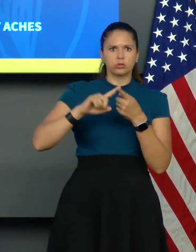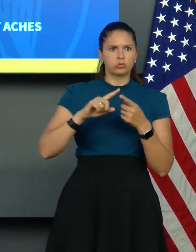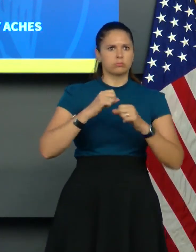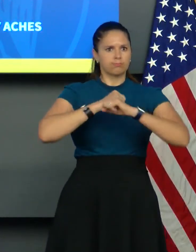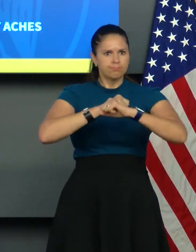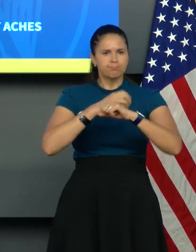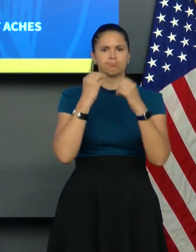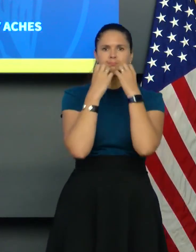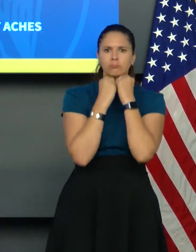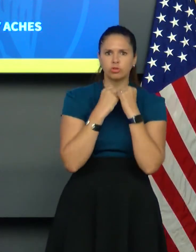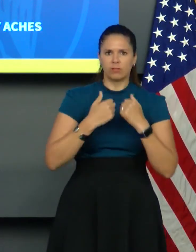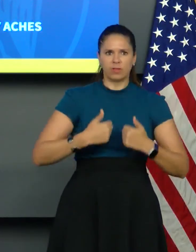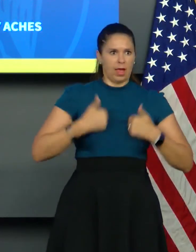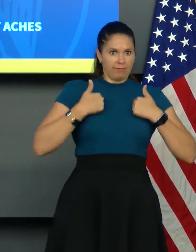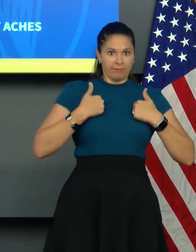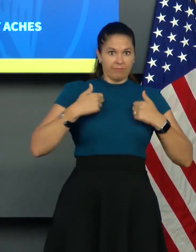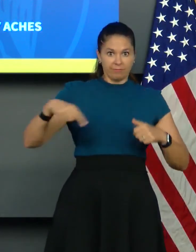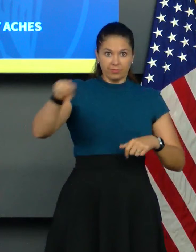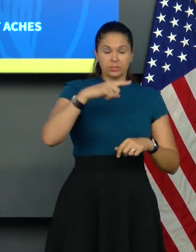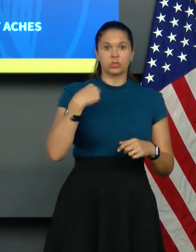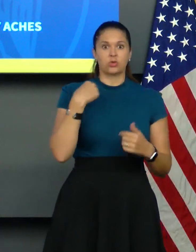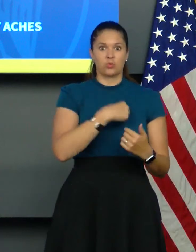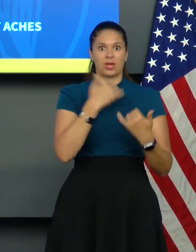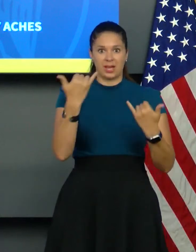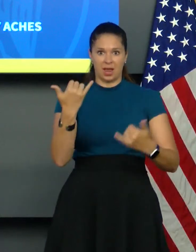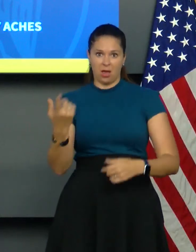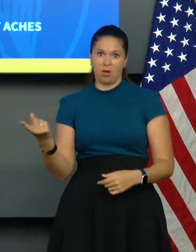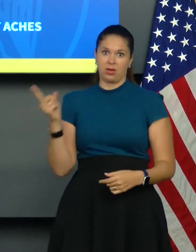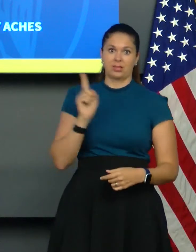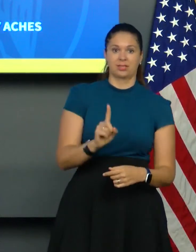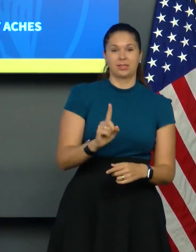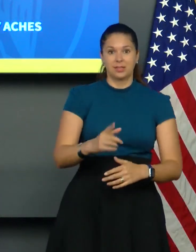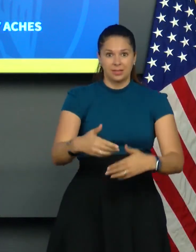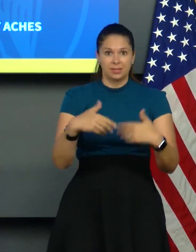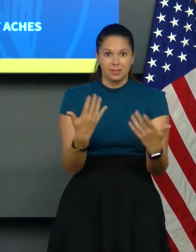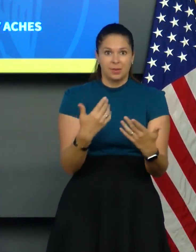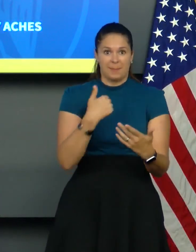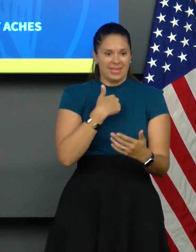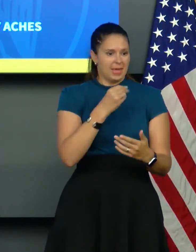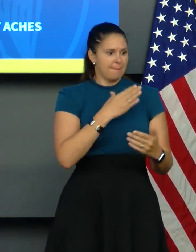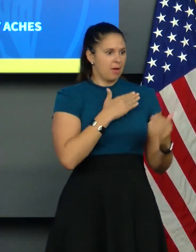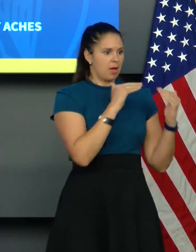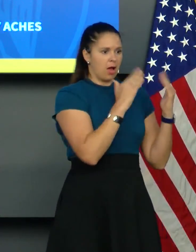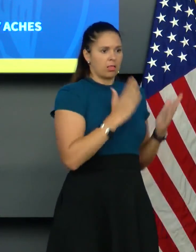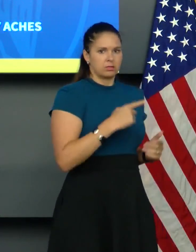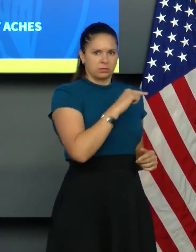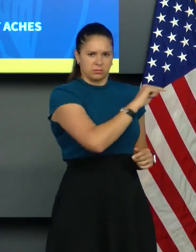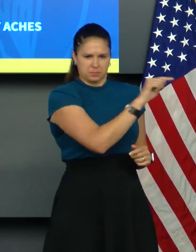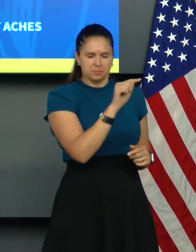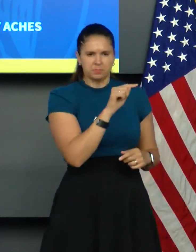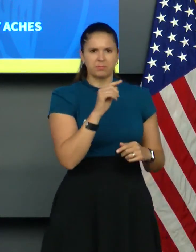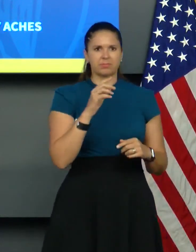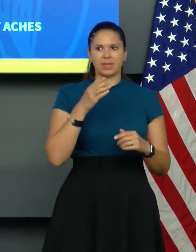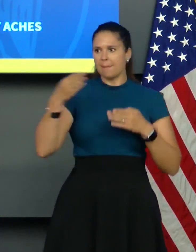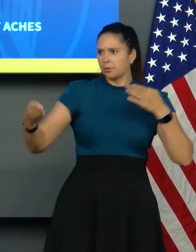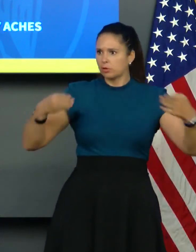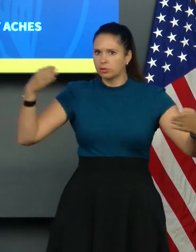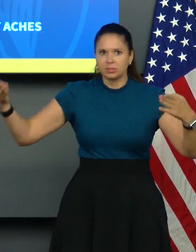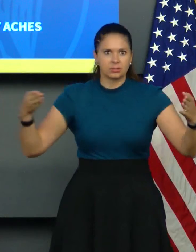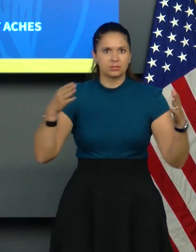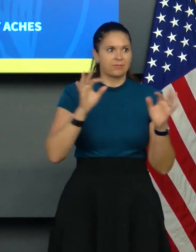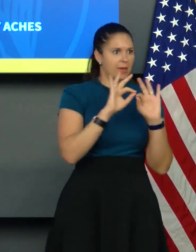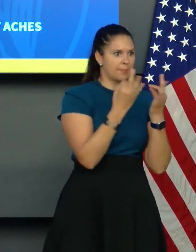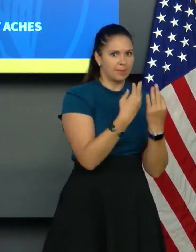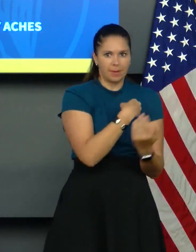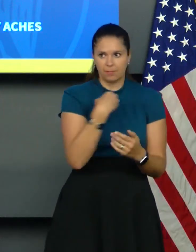life. And so we are coming to you today, me and my colleagues, our neighbors,